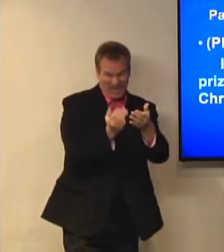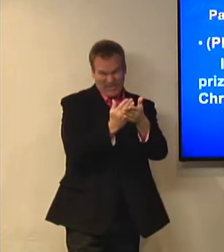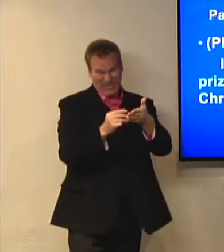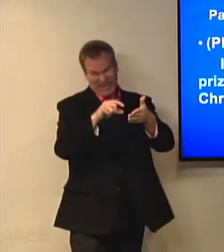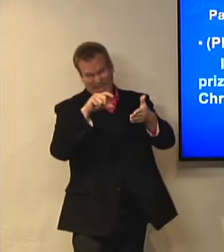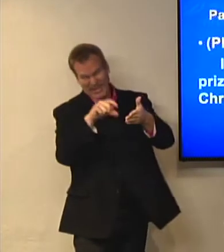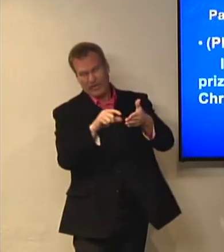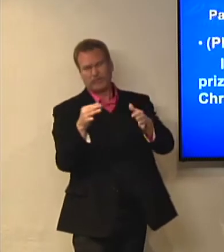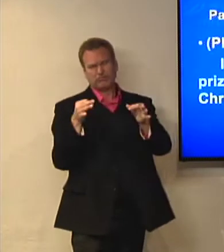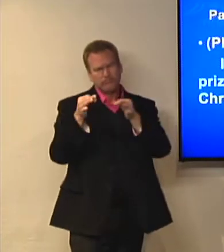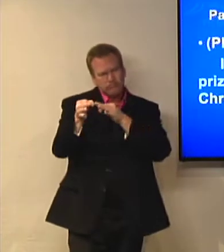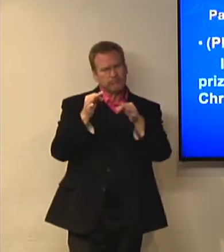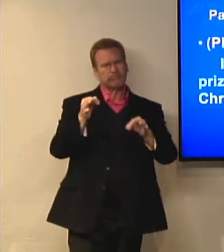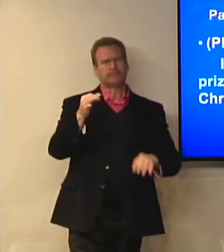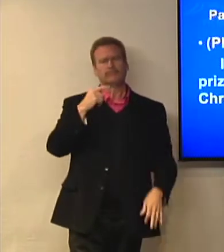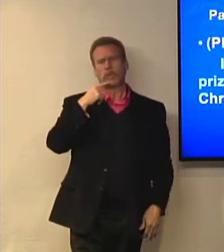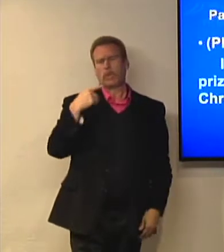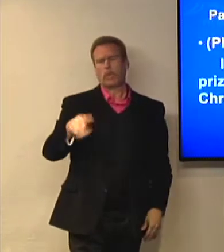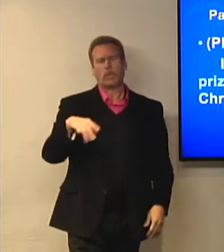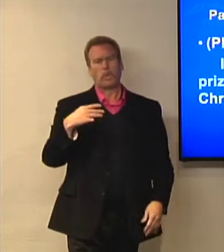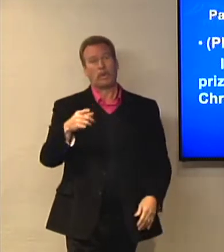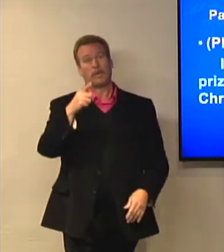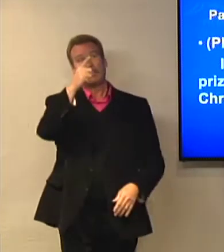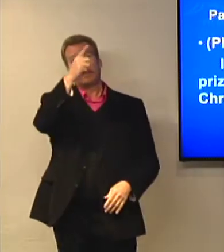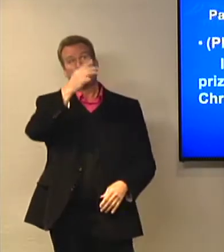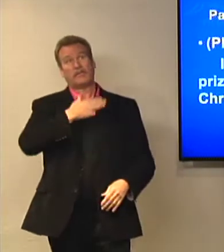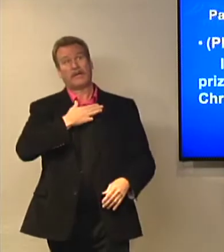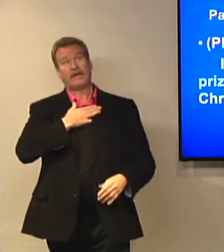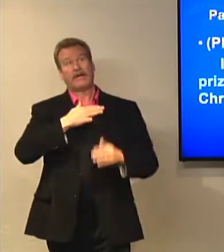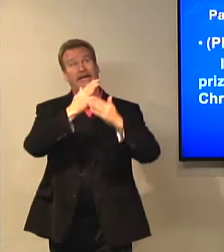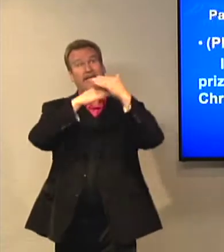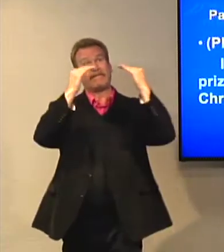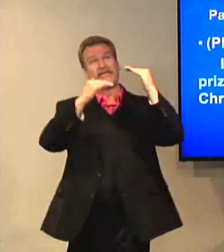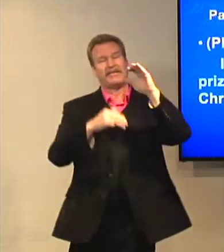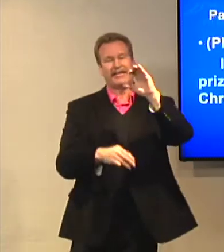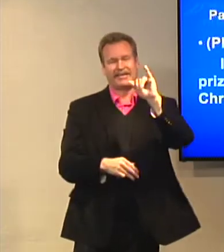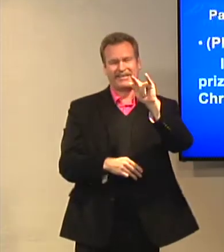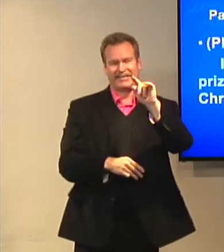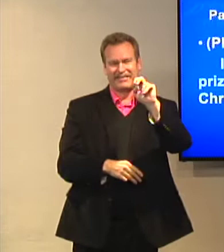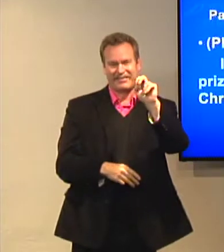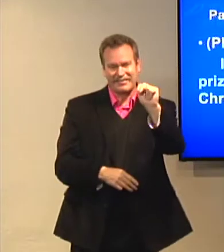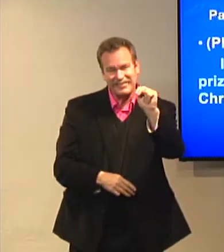Philippians chapter 3, verse 14 explains a little bit more in depth